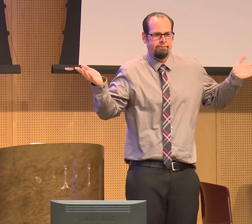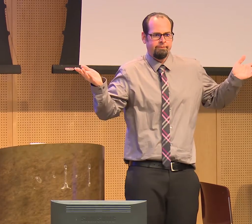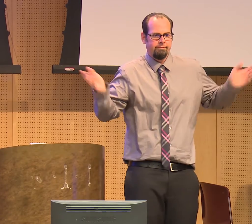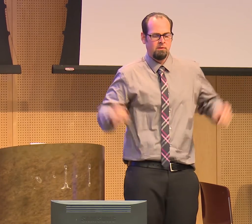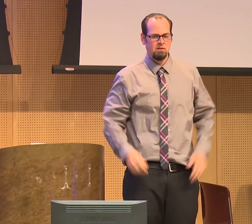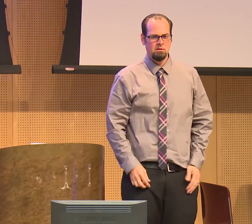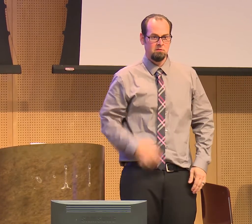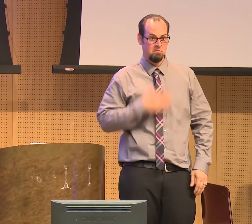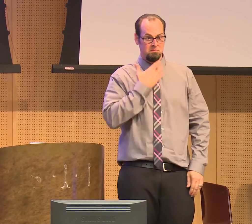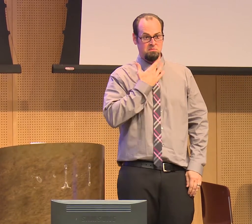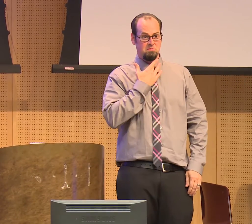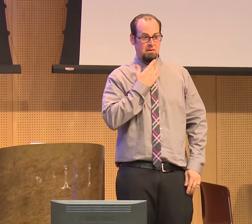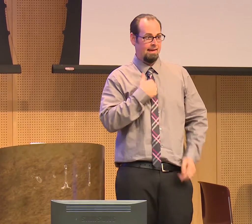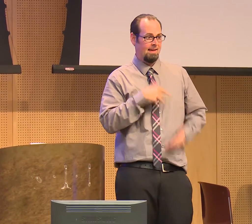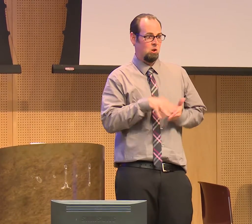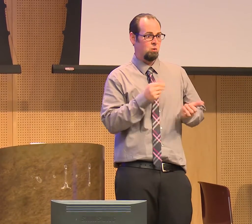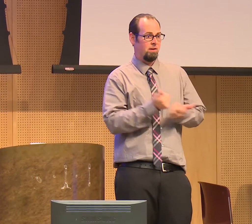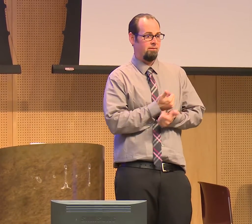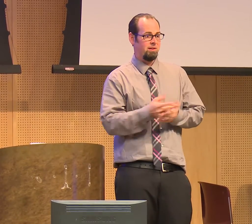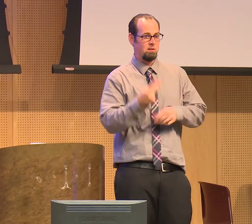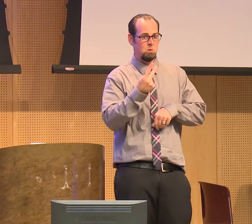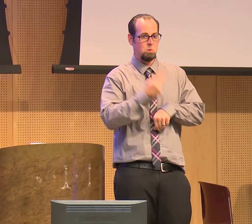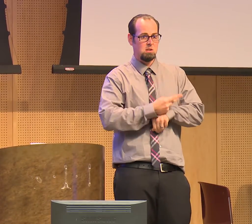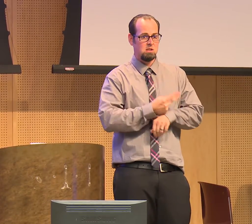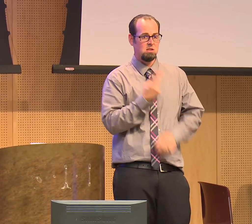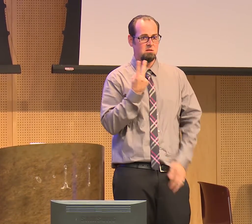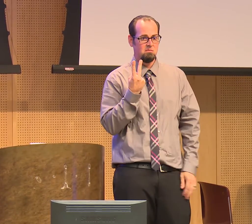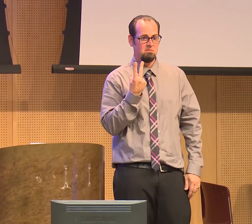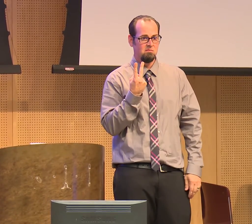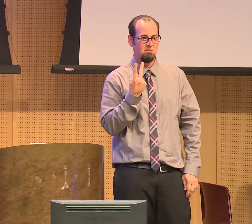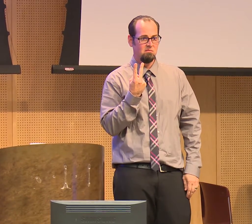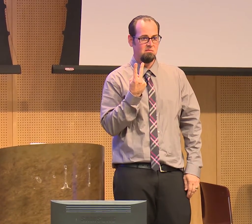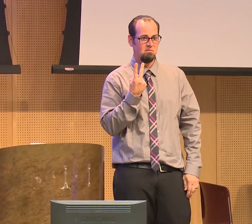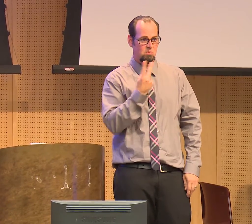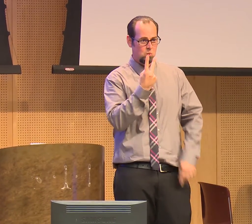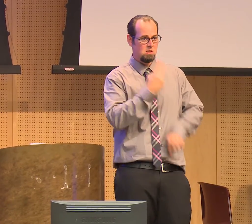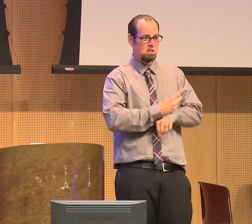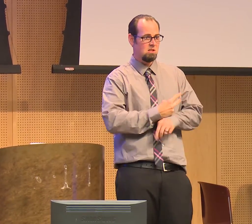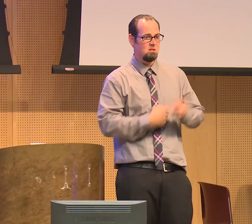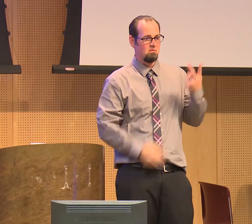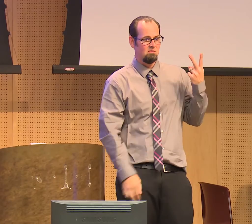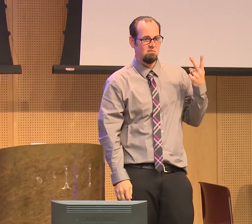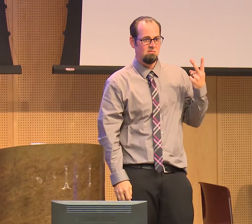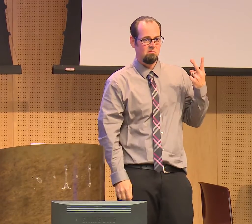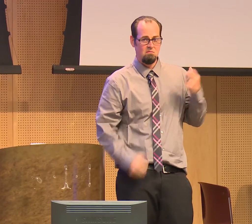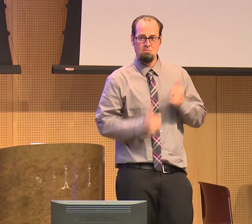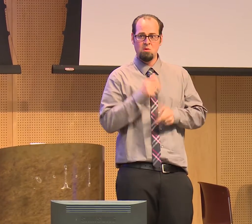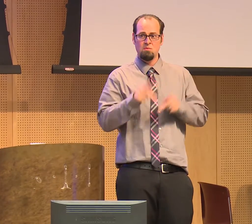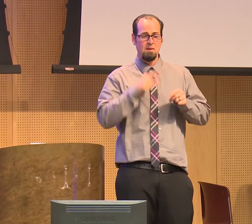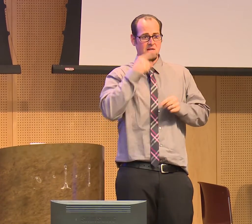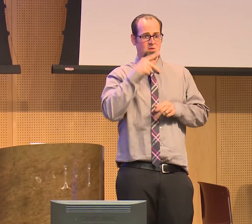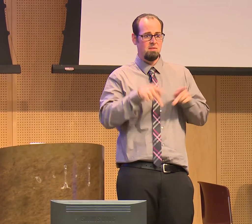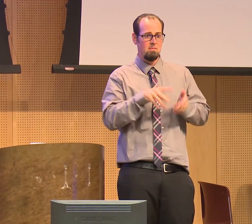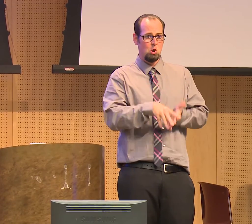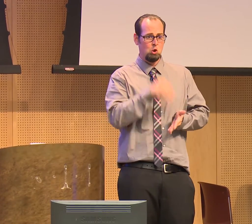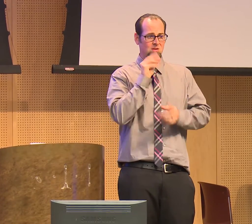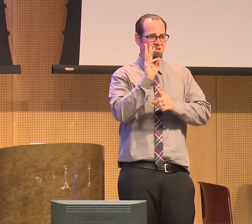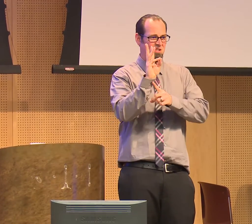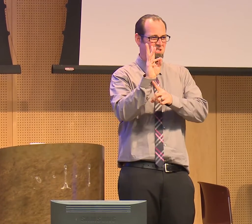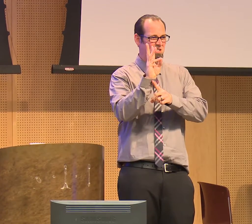wrong. So honestly, in the last 2 days, I learned the machines. I learned all the equipment